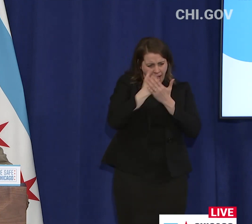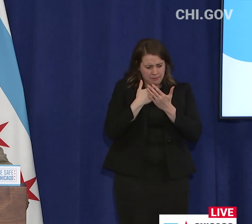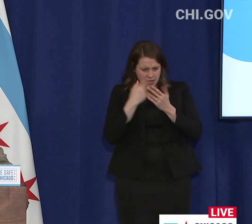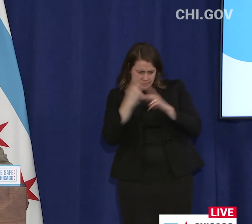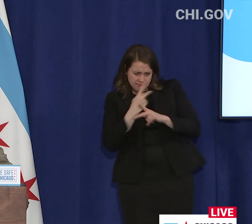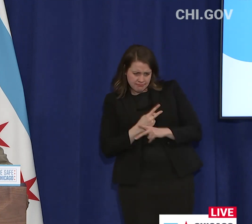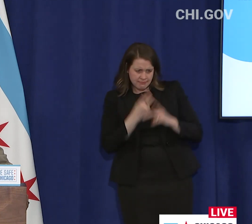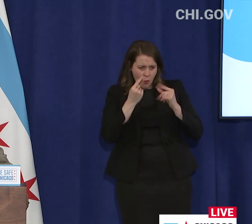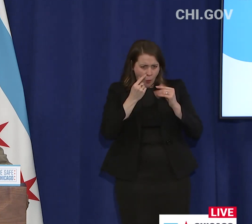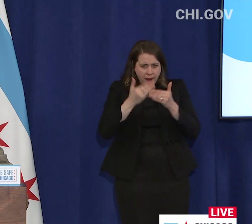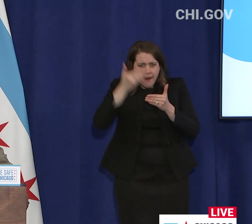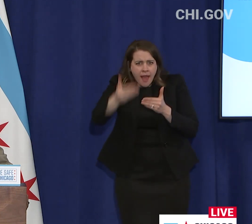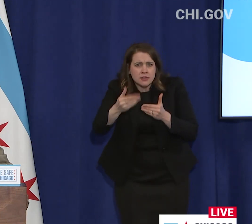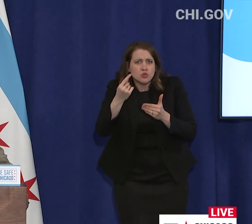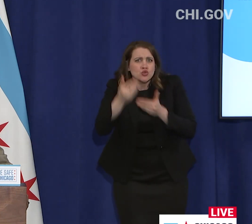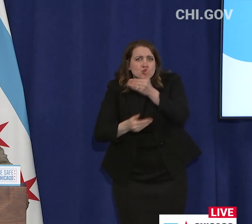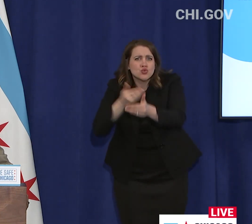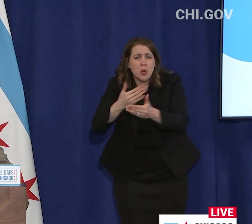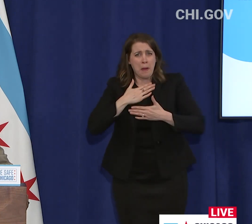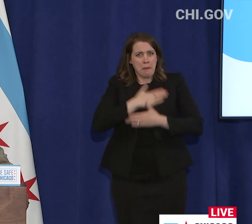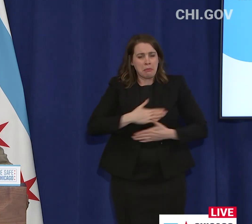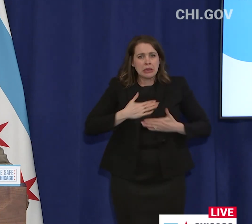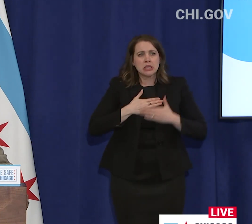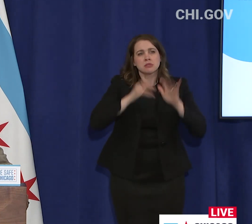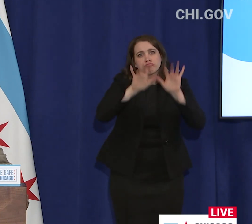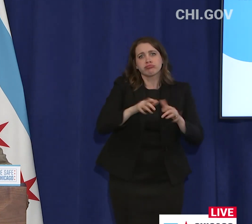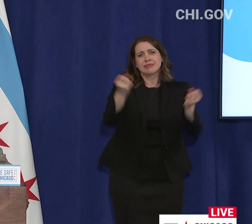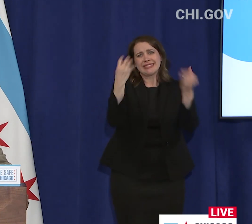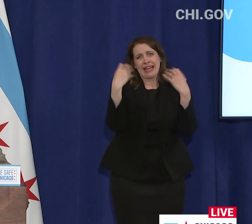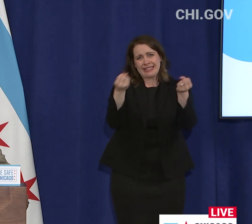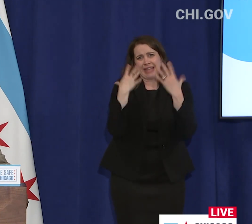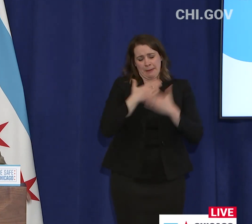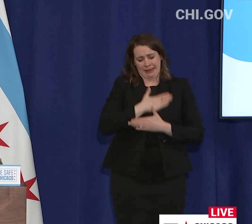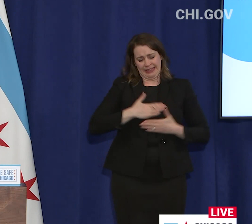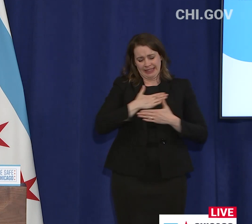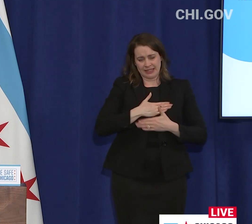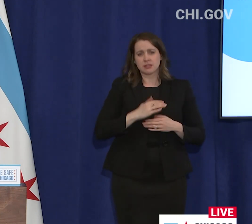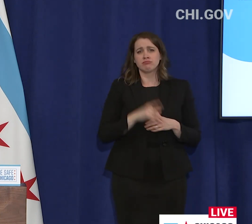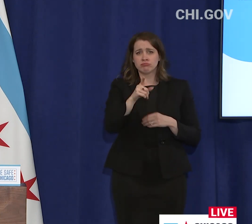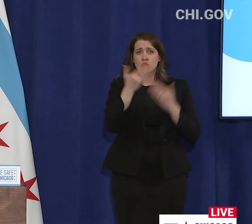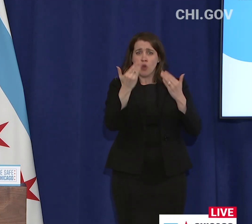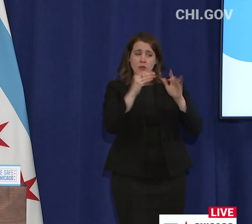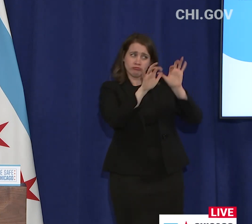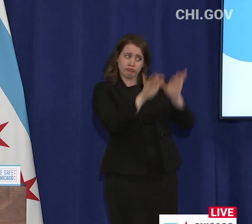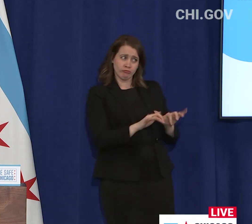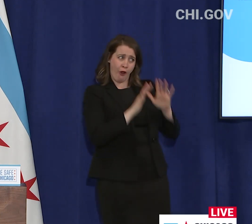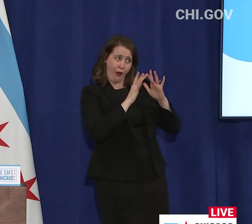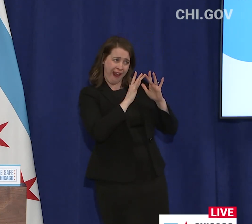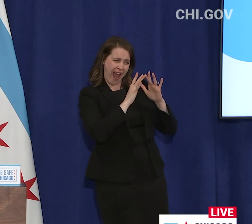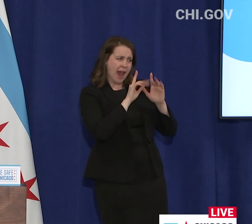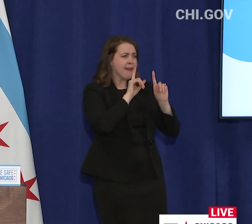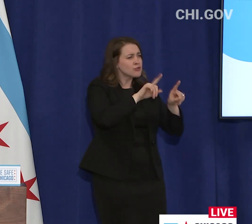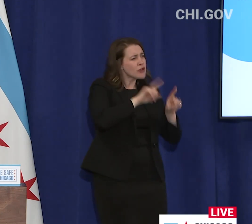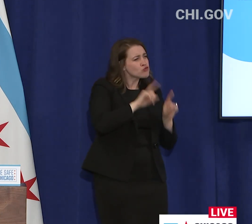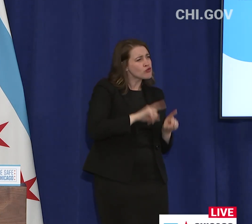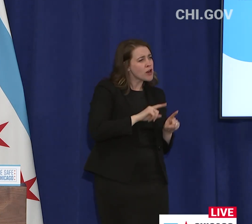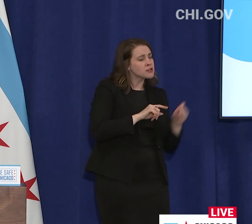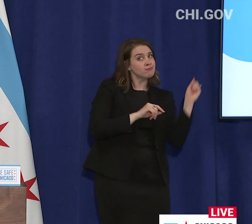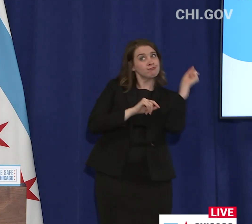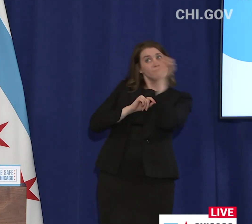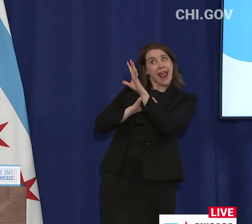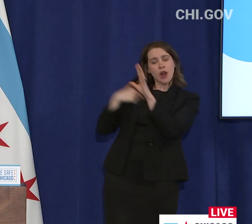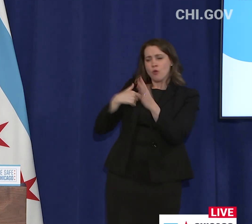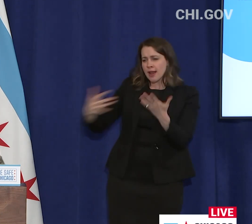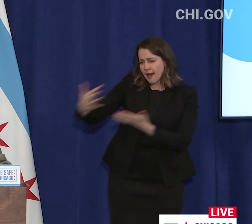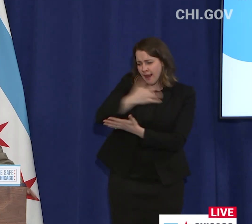we don't want that to stop. So please keep it coming. Fill out our survey and give us your thoughts about